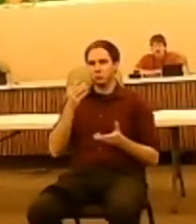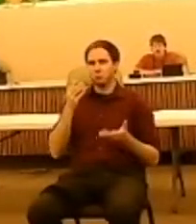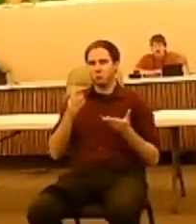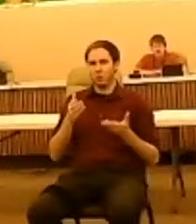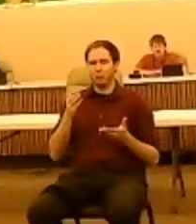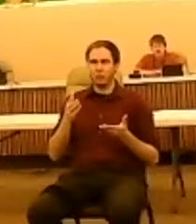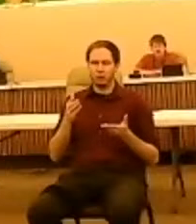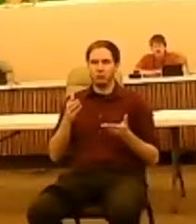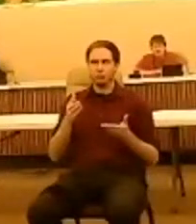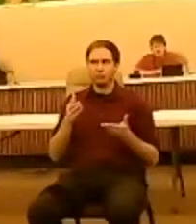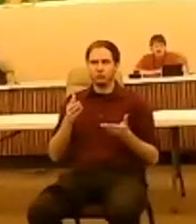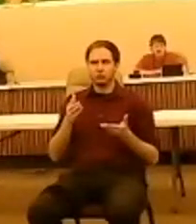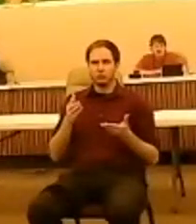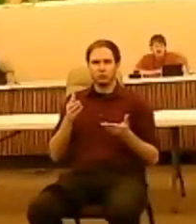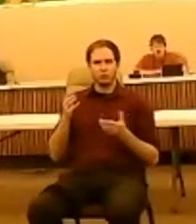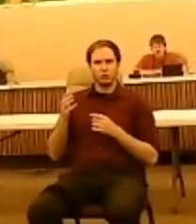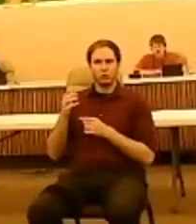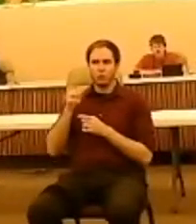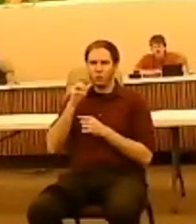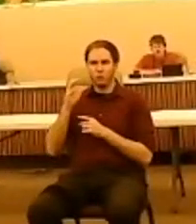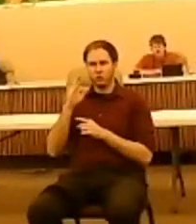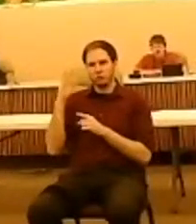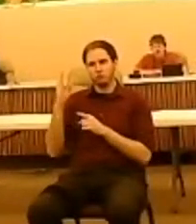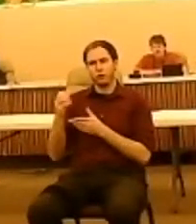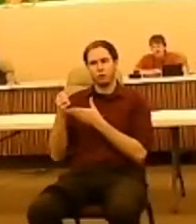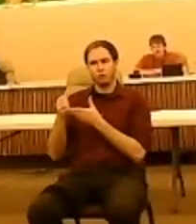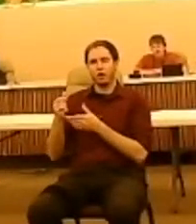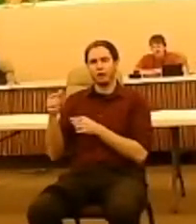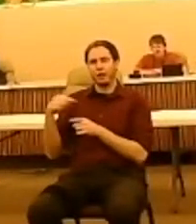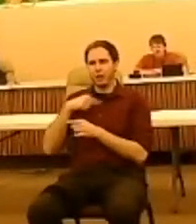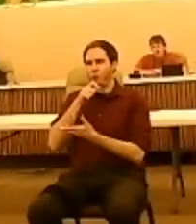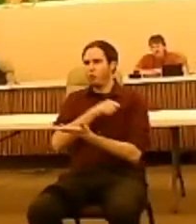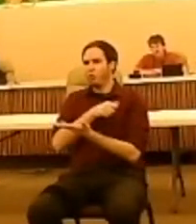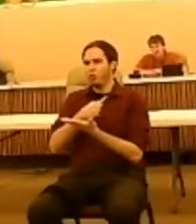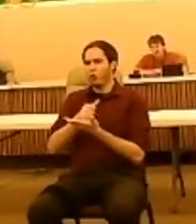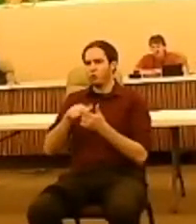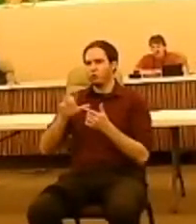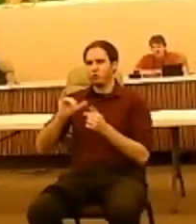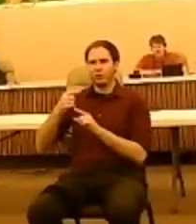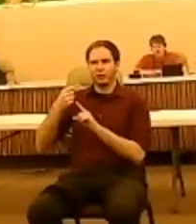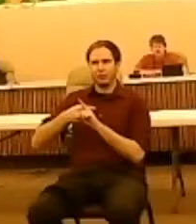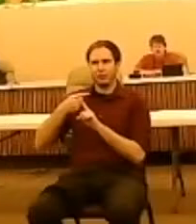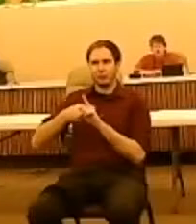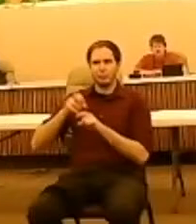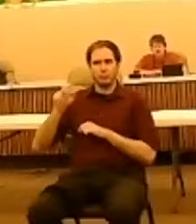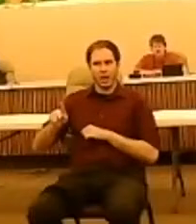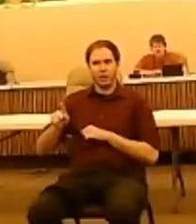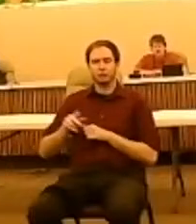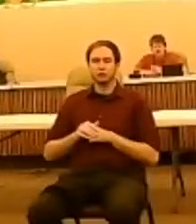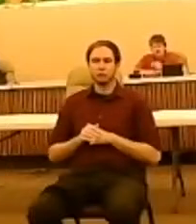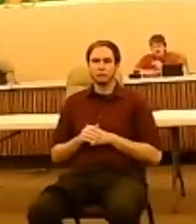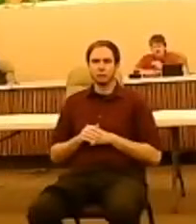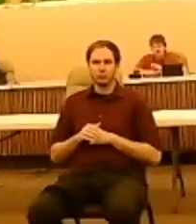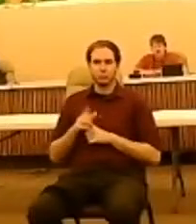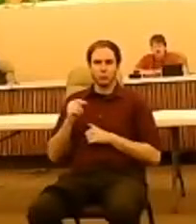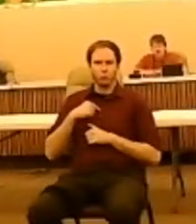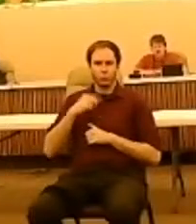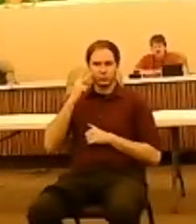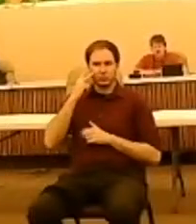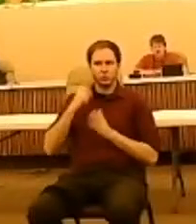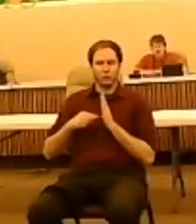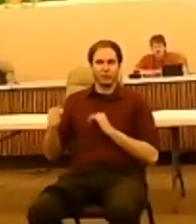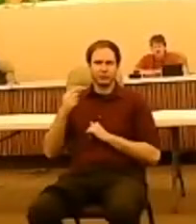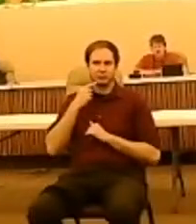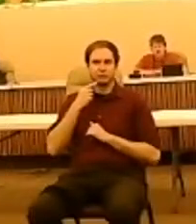be the most direct route because they have the authority to do the lease back. But we'll see what they have to